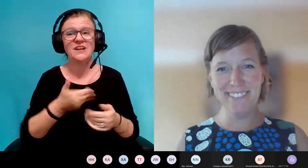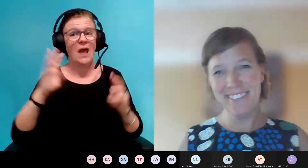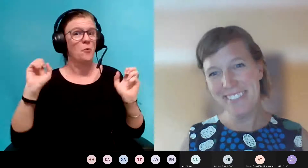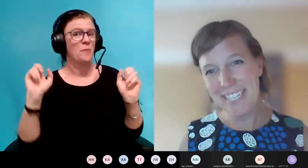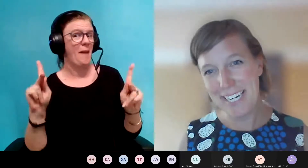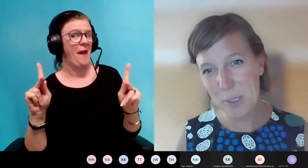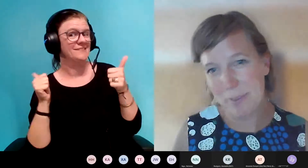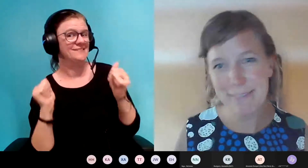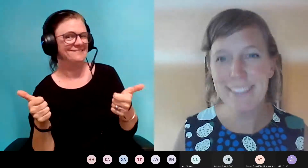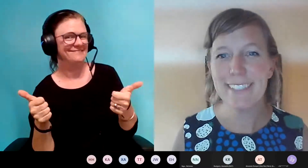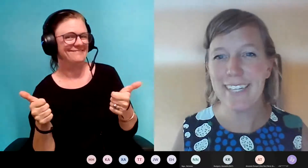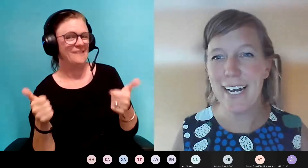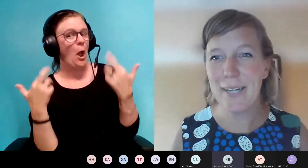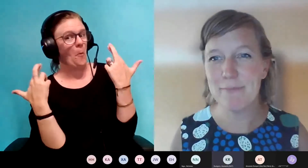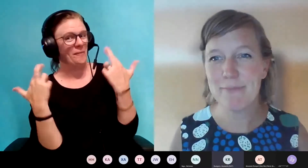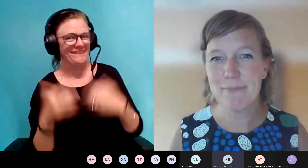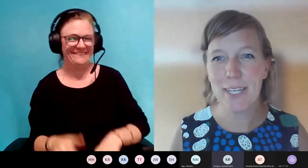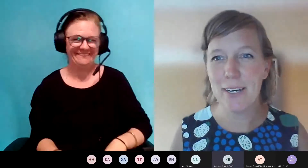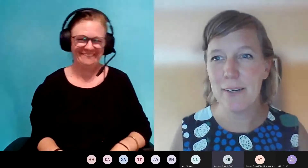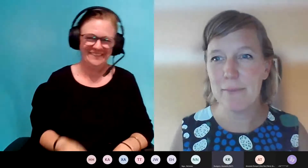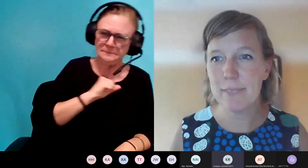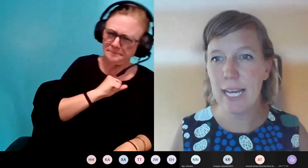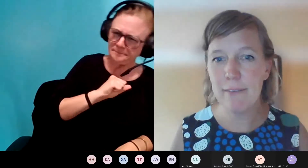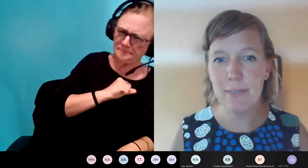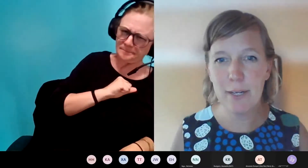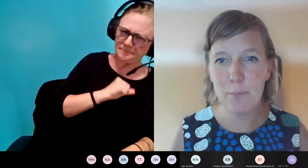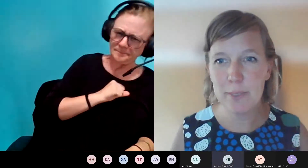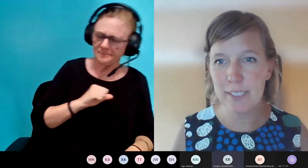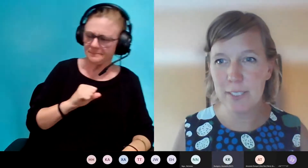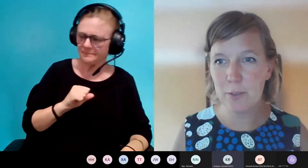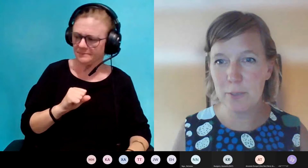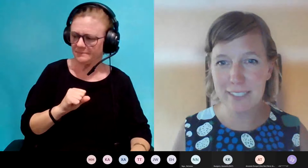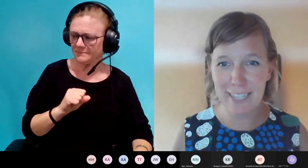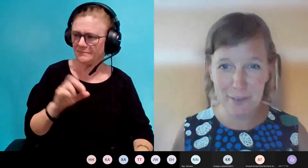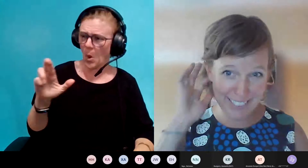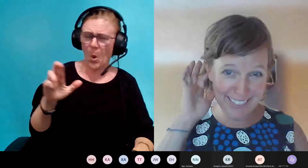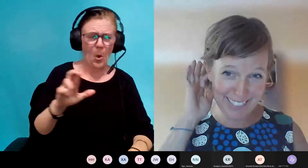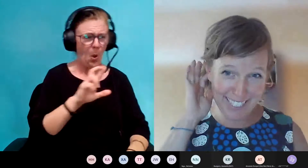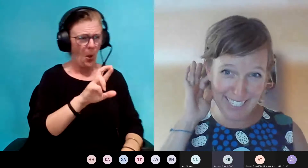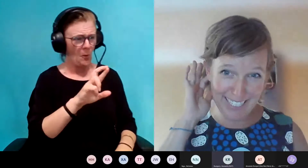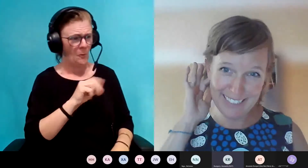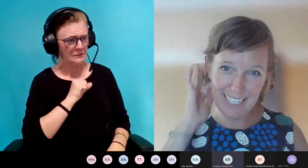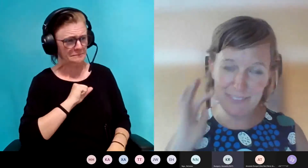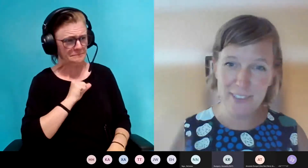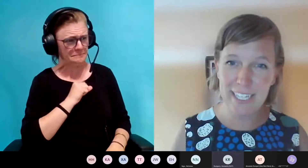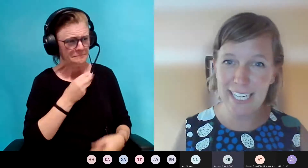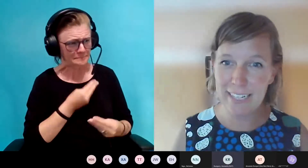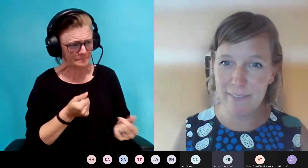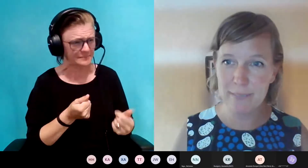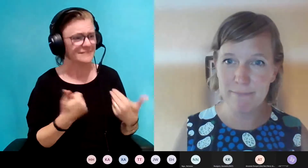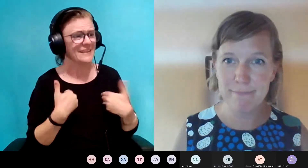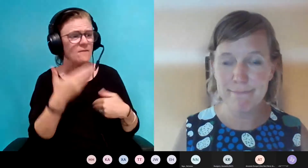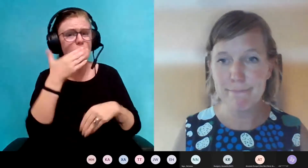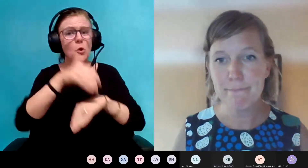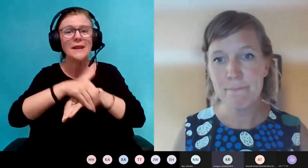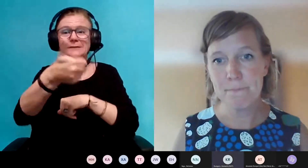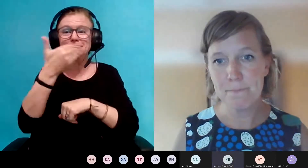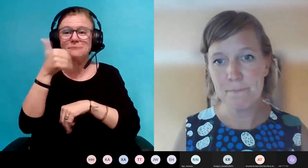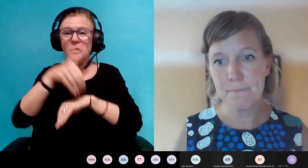back. I hope. I hope your tickle works out, and have a great night,